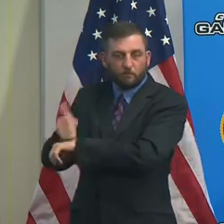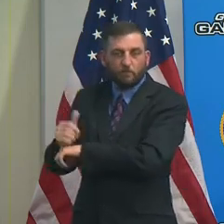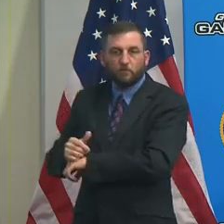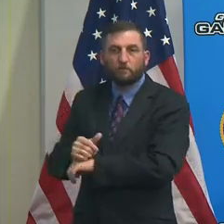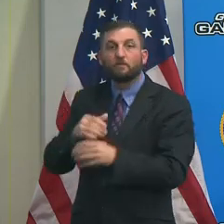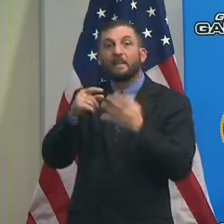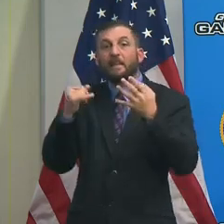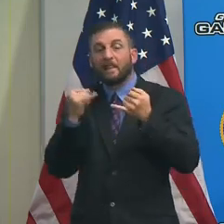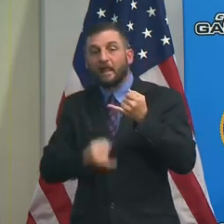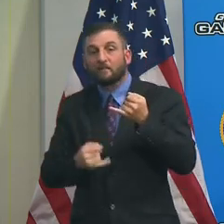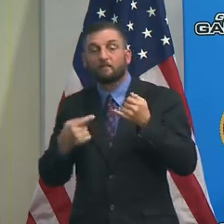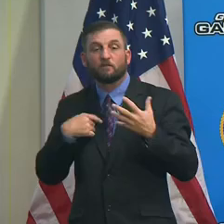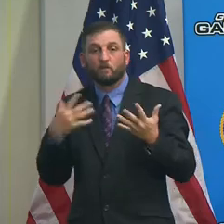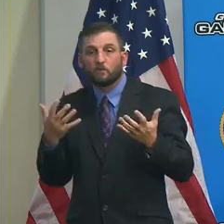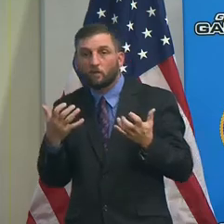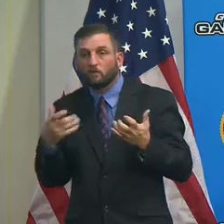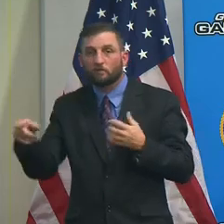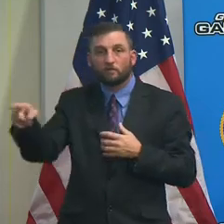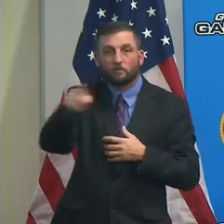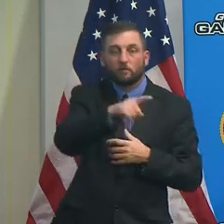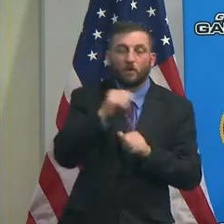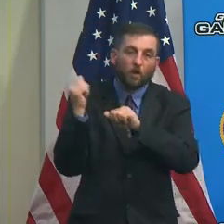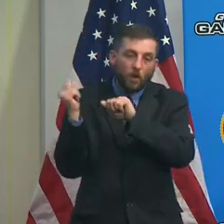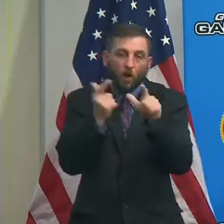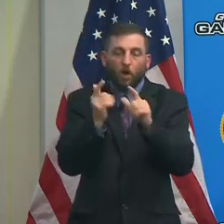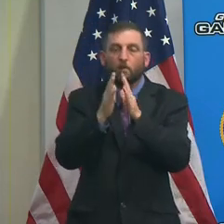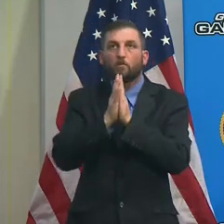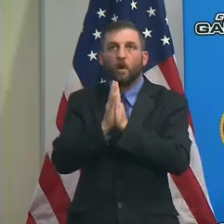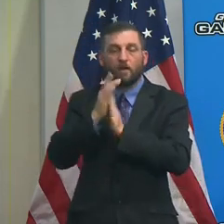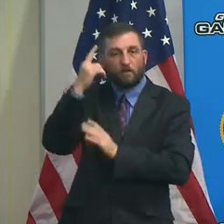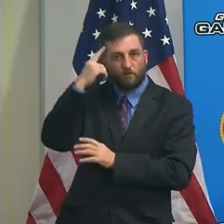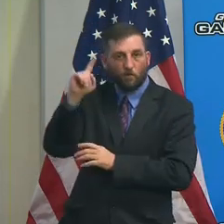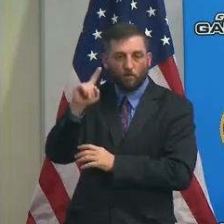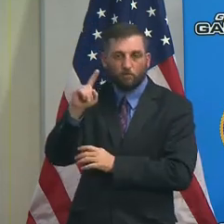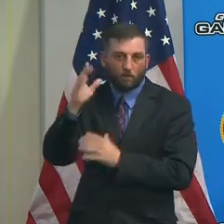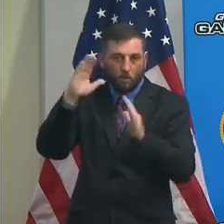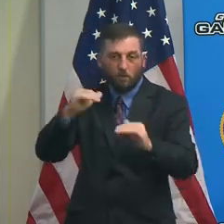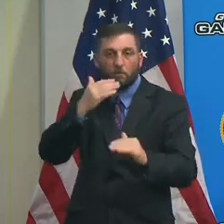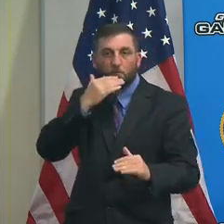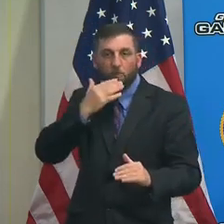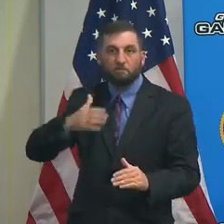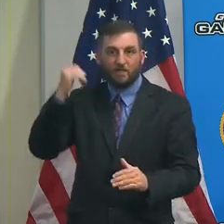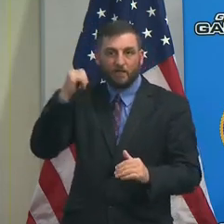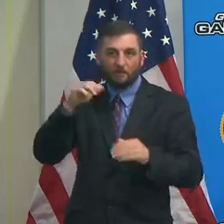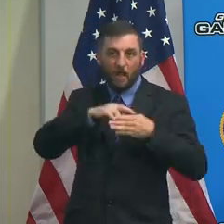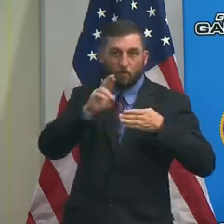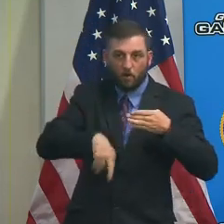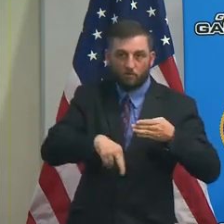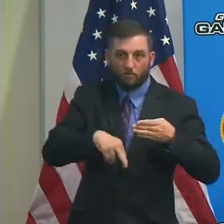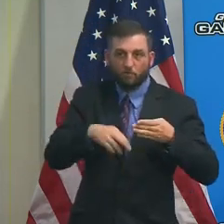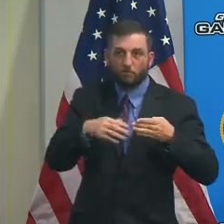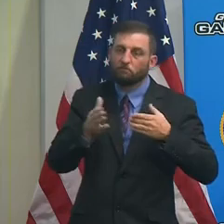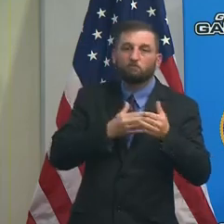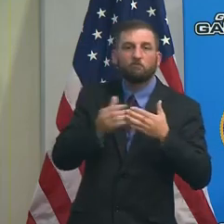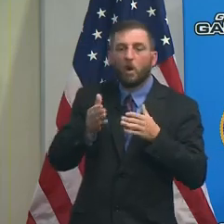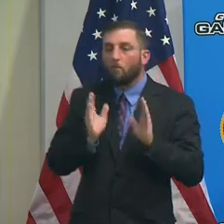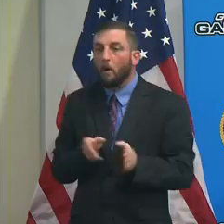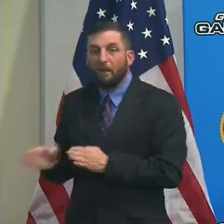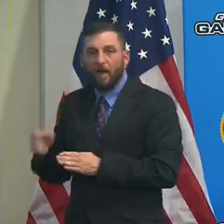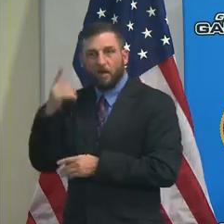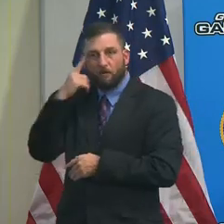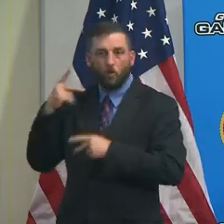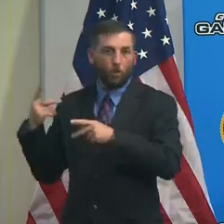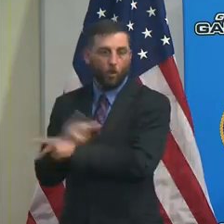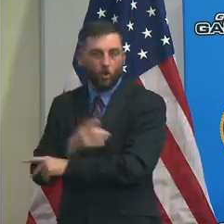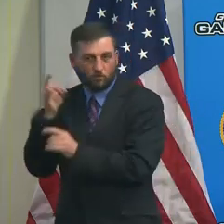Finally, I would ask everyone to continue to pray for the best outcome, even as we prepare for the worst. The weather